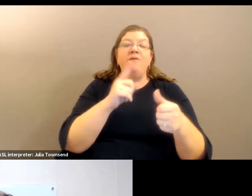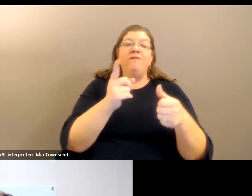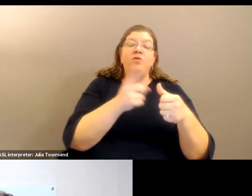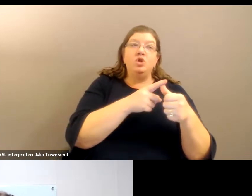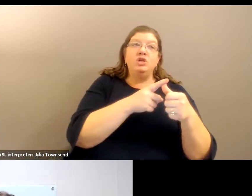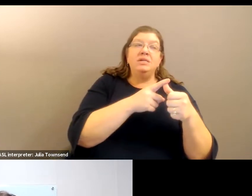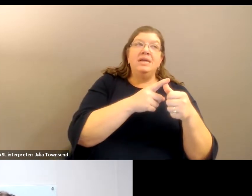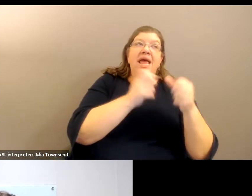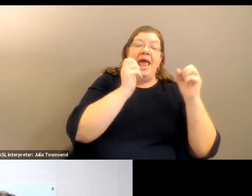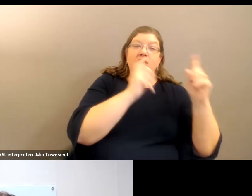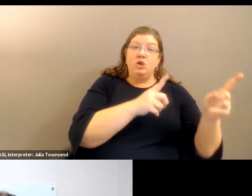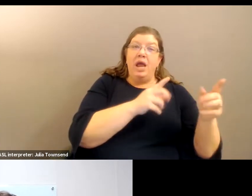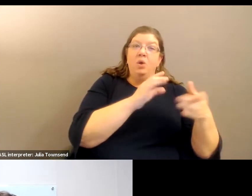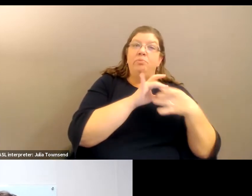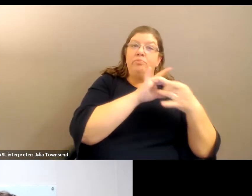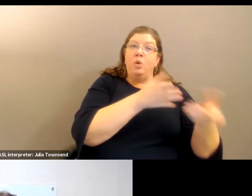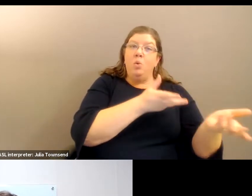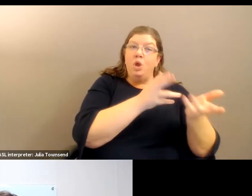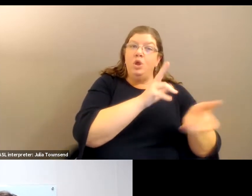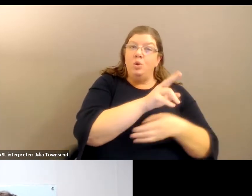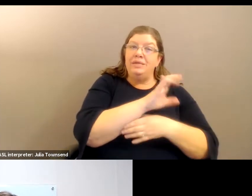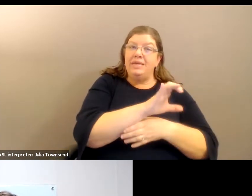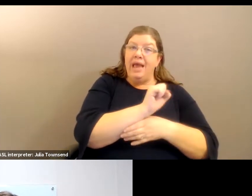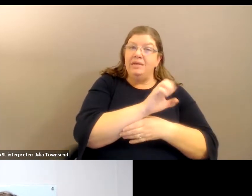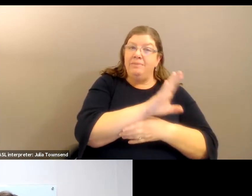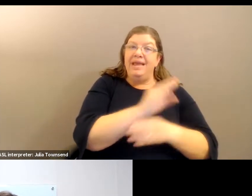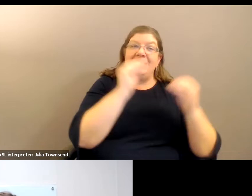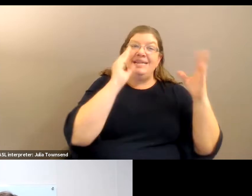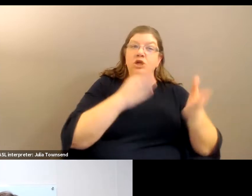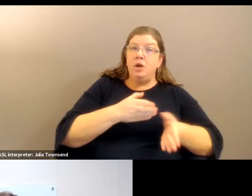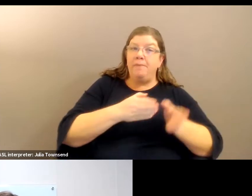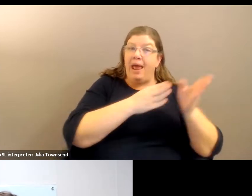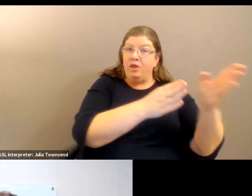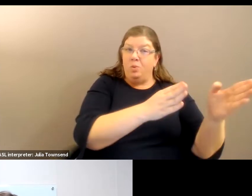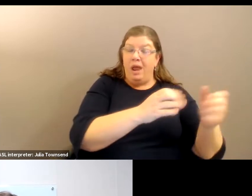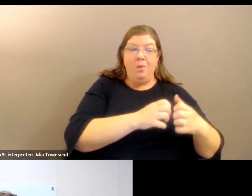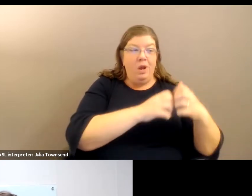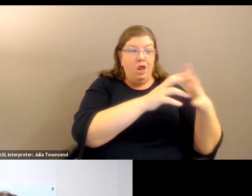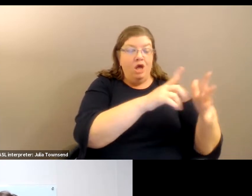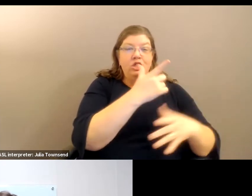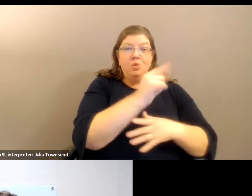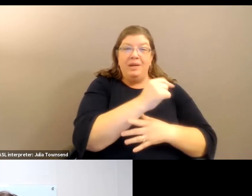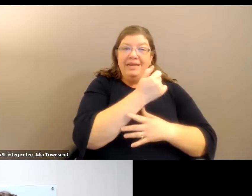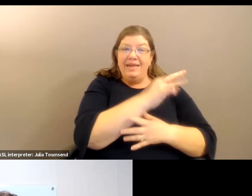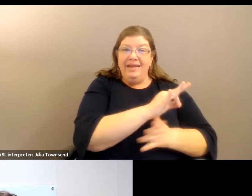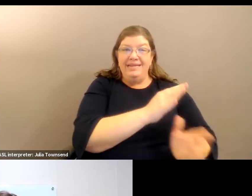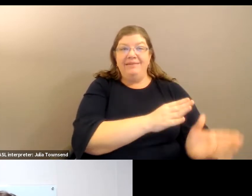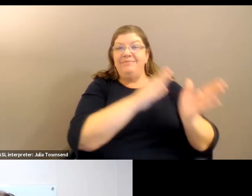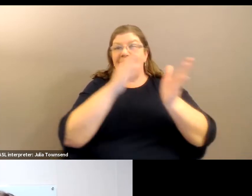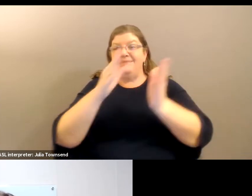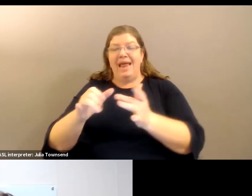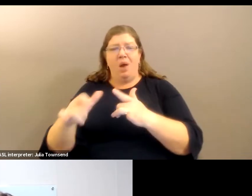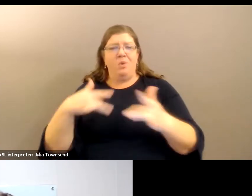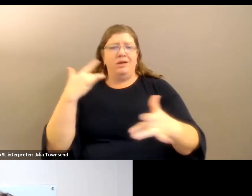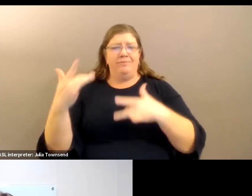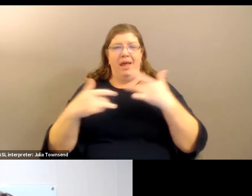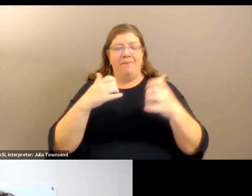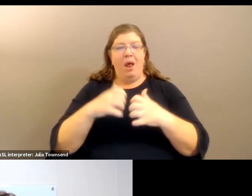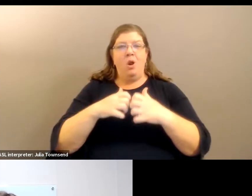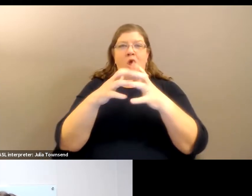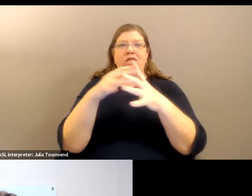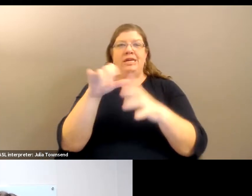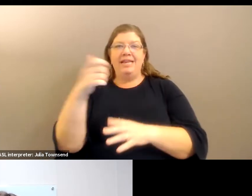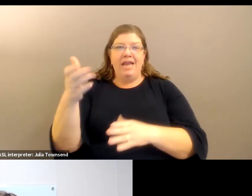partnership with UCSB, which is our teacher pathway. Launched that in 2019, and here we are, very enthusiastic about launching